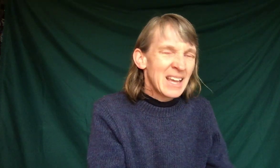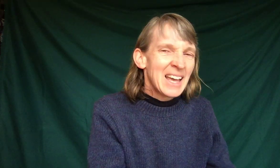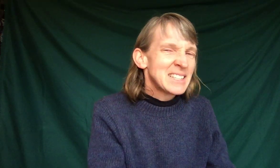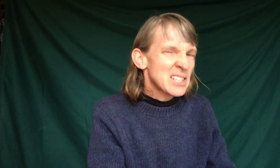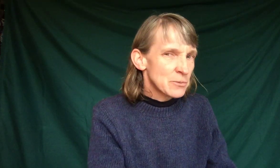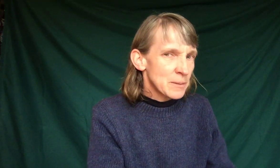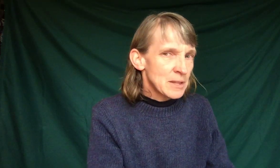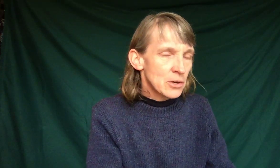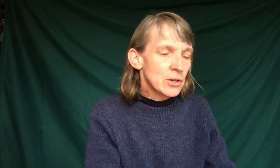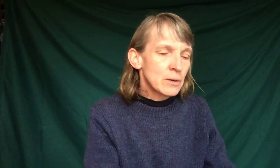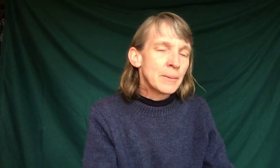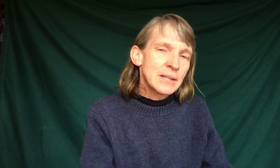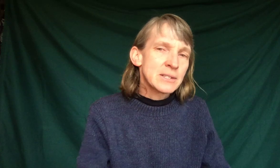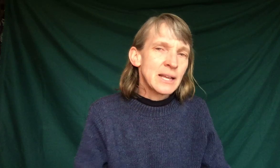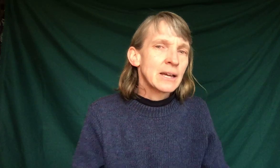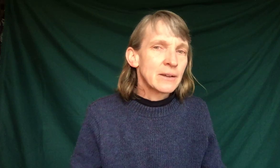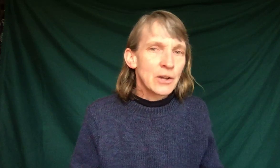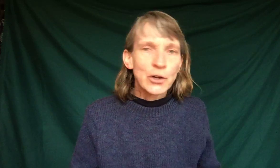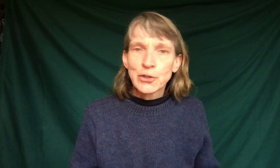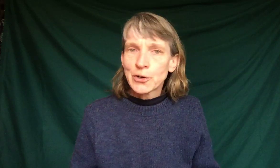It doesn't really mean the but it's like the in